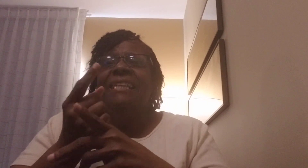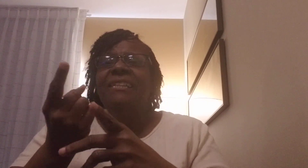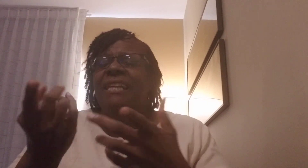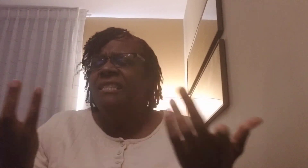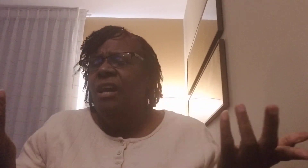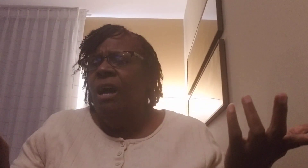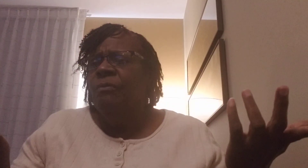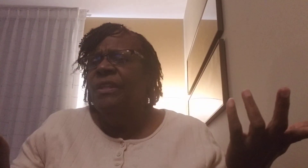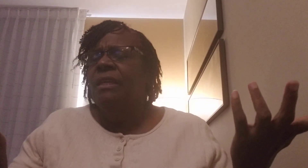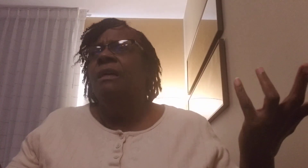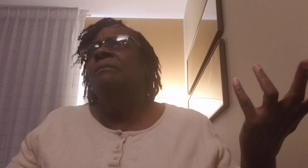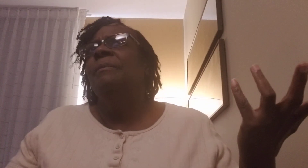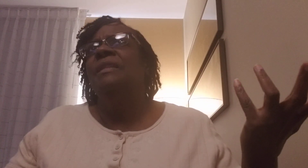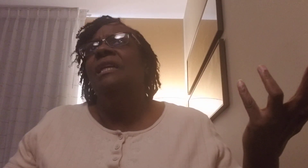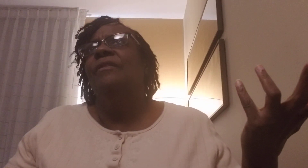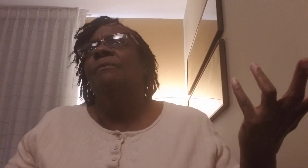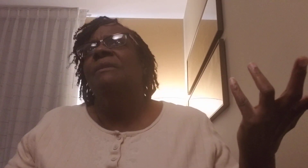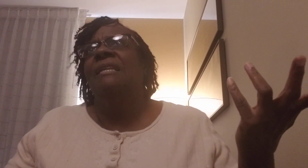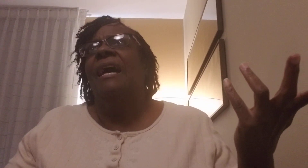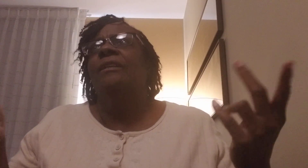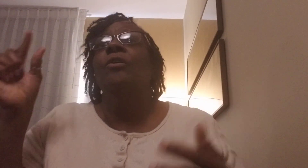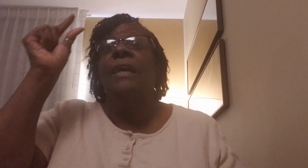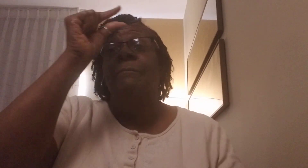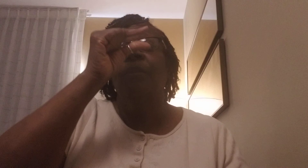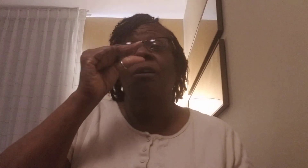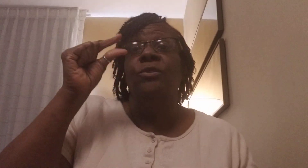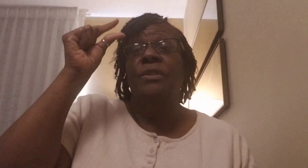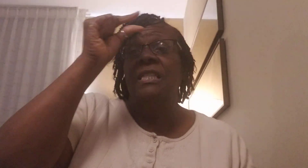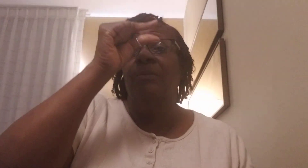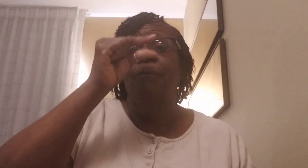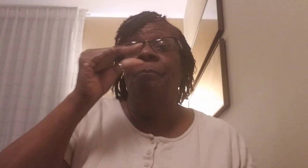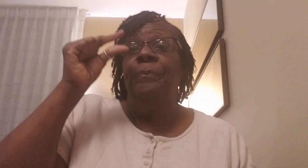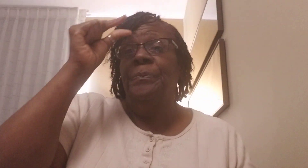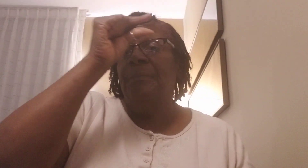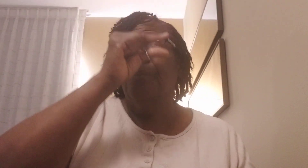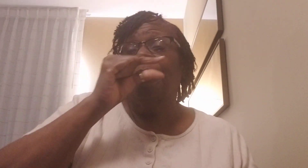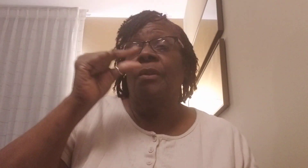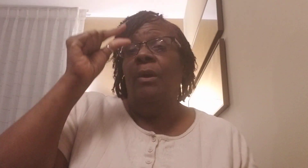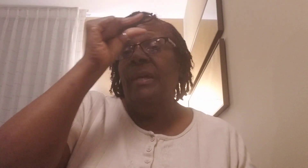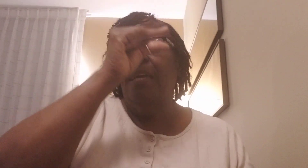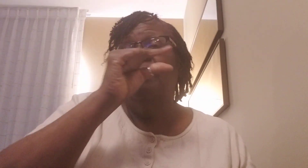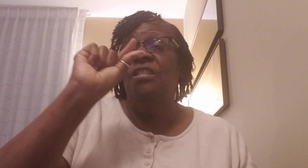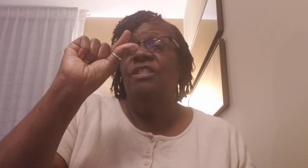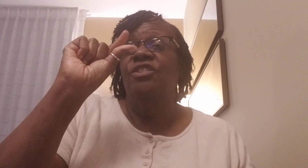let's say let me think of a sign. Okay, I'll do this one. Okay, this is the G.